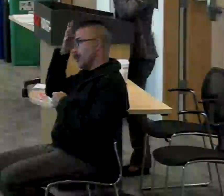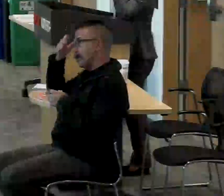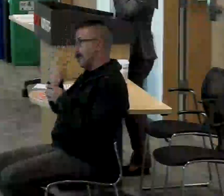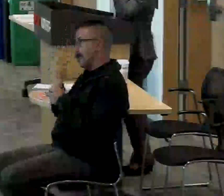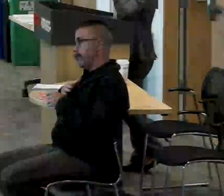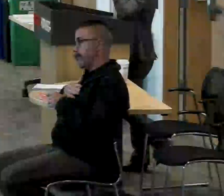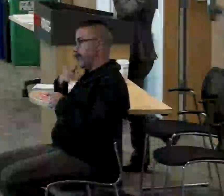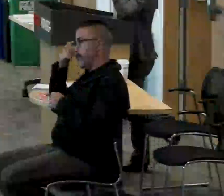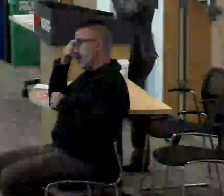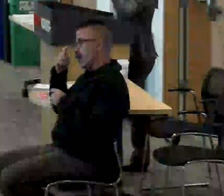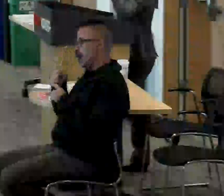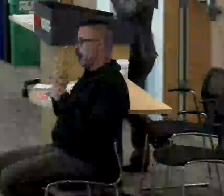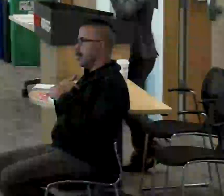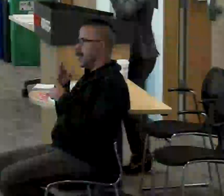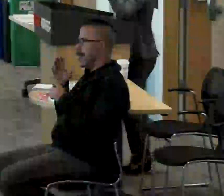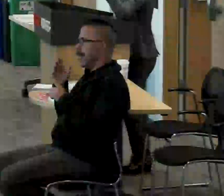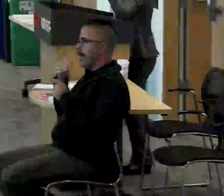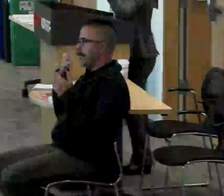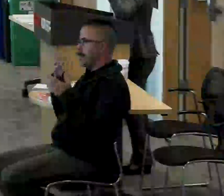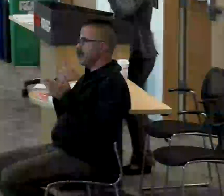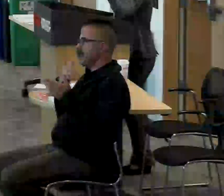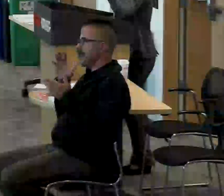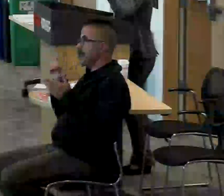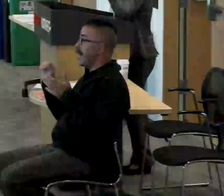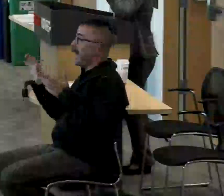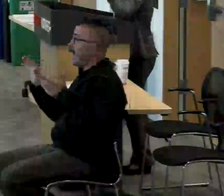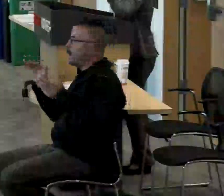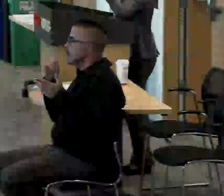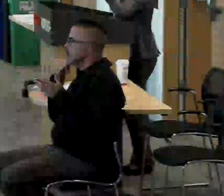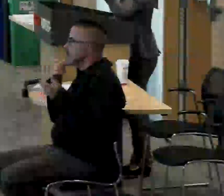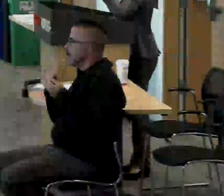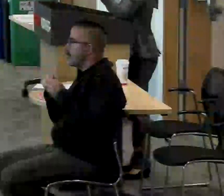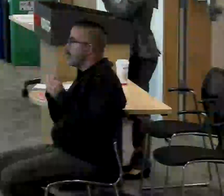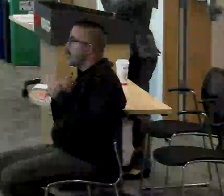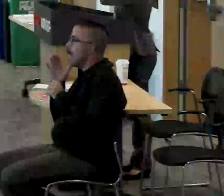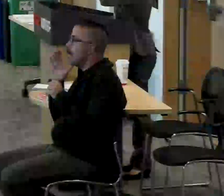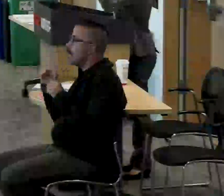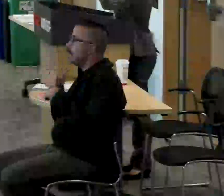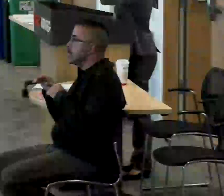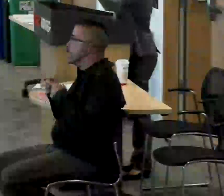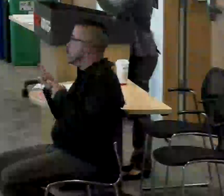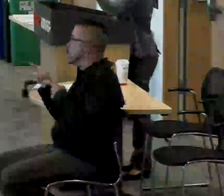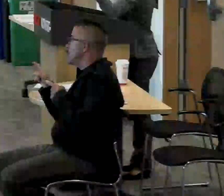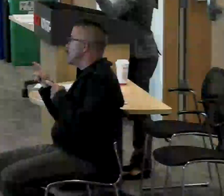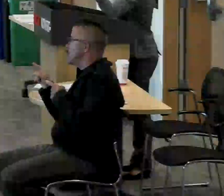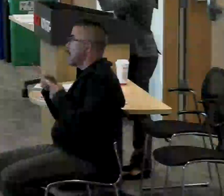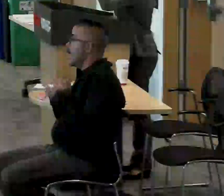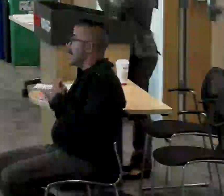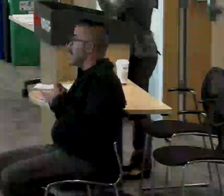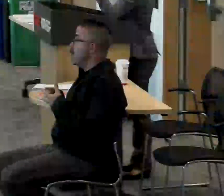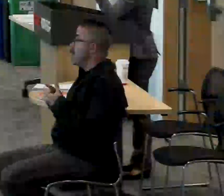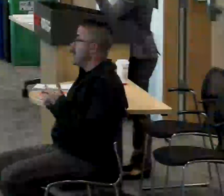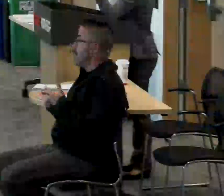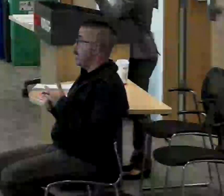I'm going to give you the wrong number. I will send that to you, Spike. There's 3